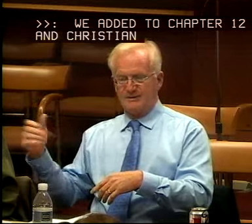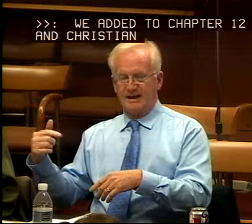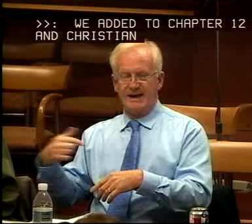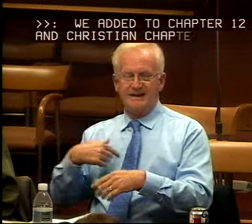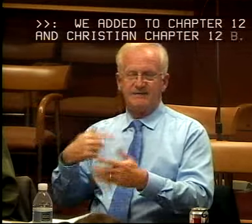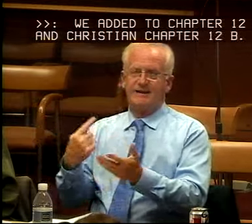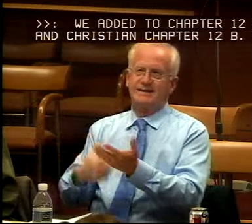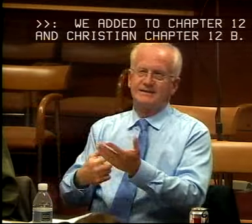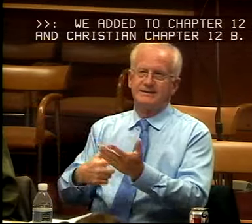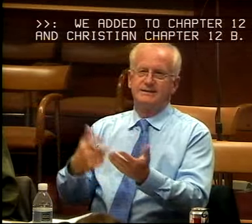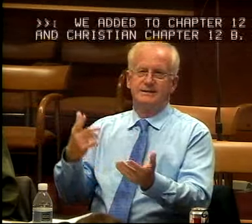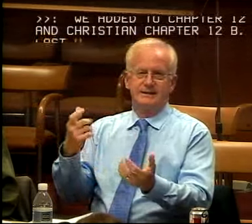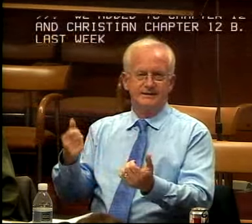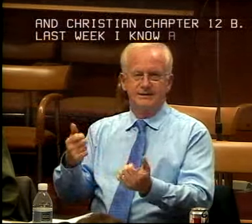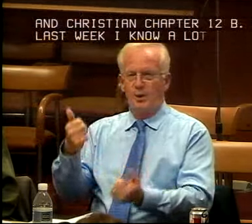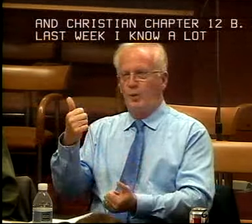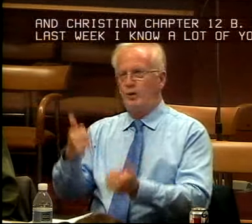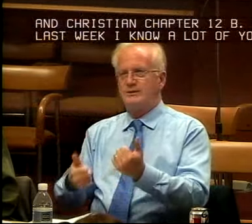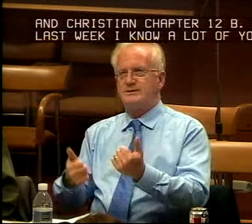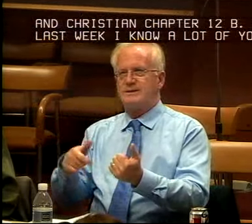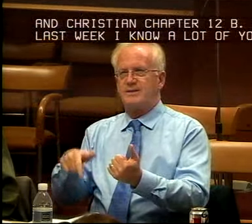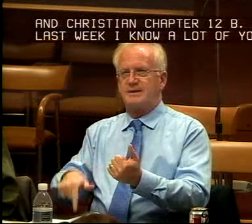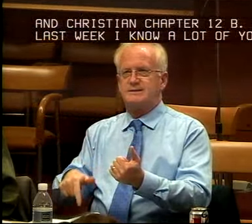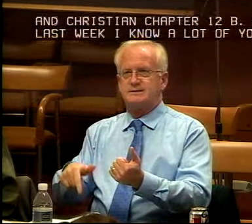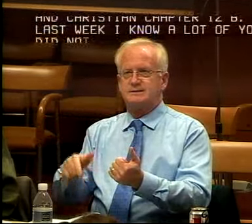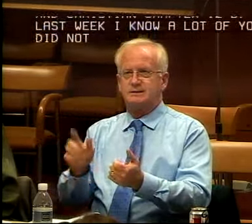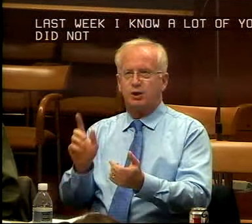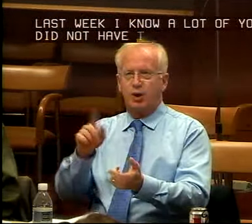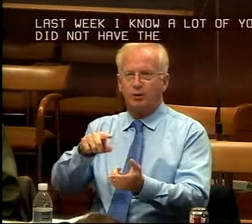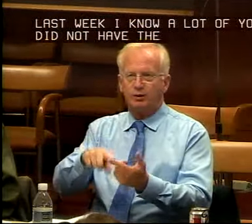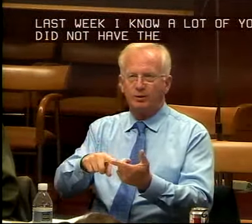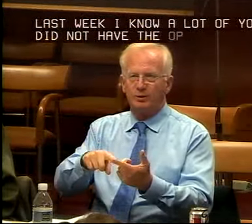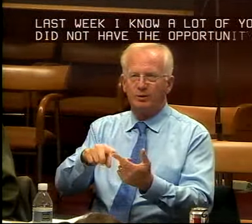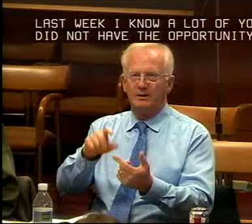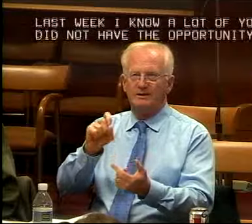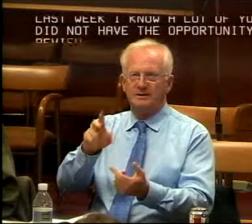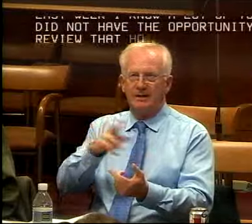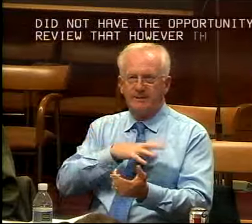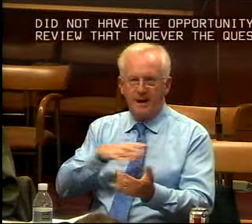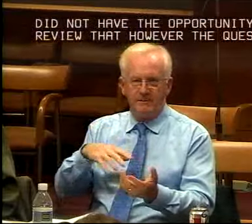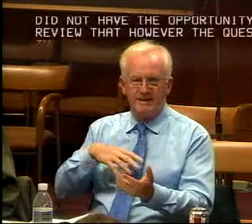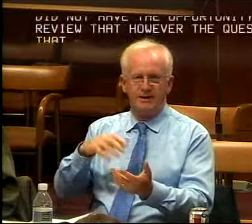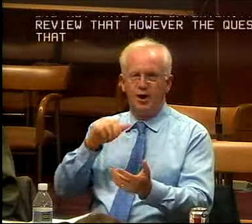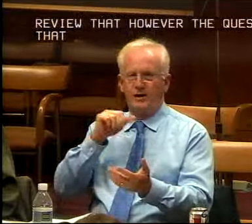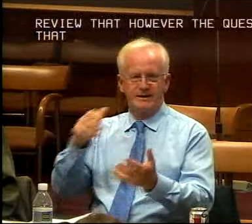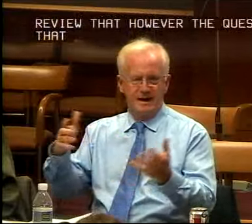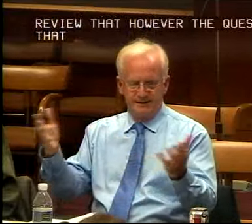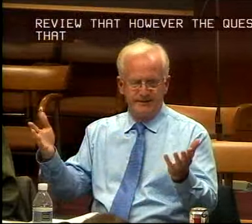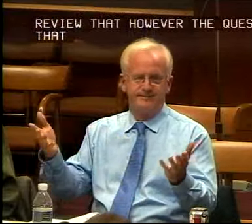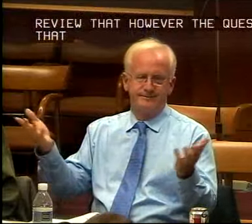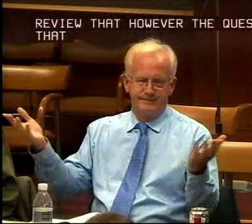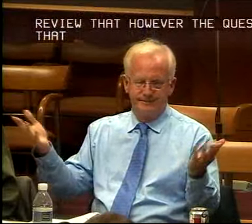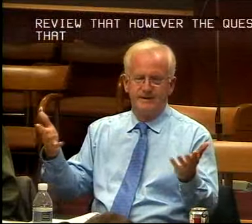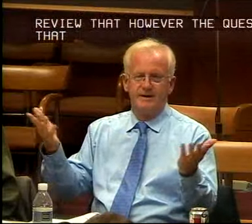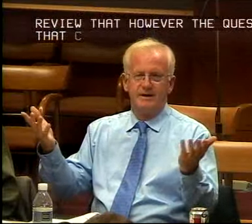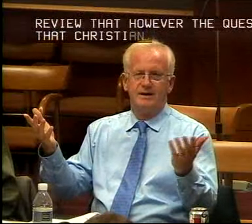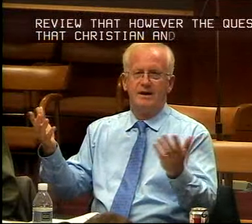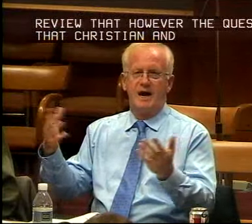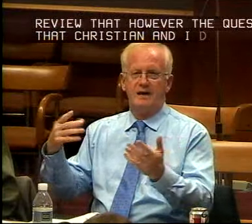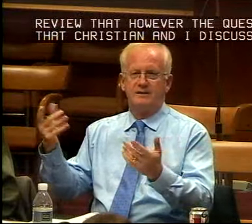However, the question that Christian and I had discussed is whether this would go to the subcommittee or